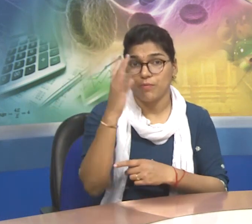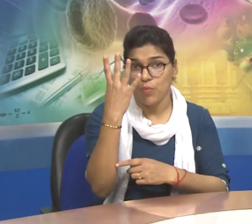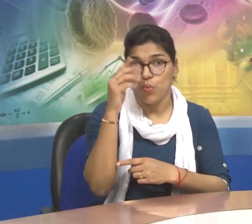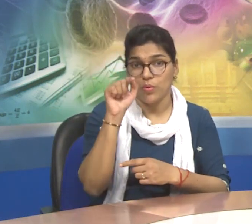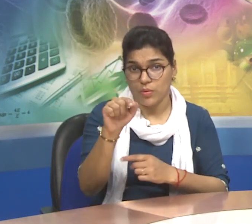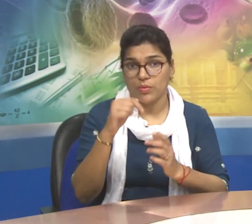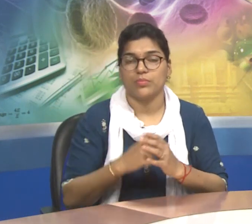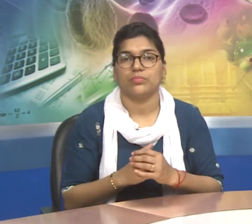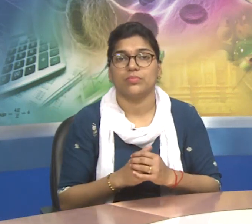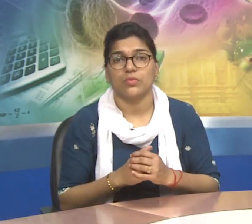Point 4.